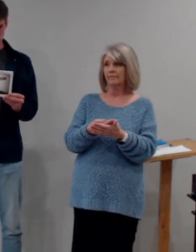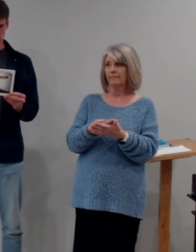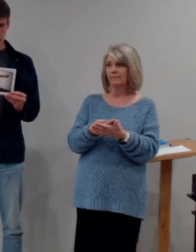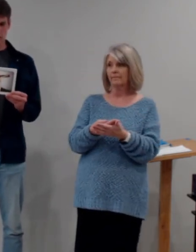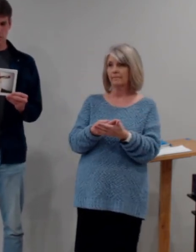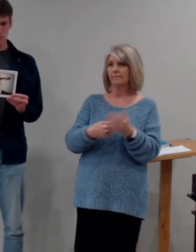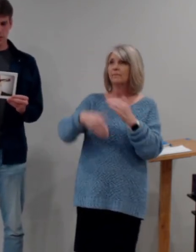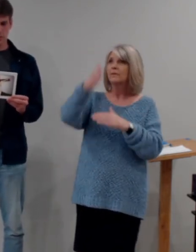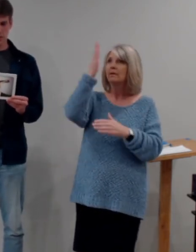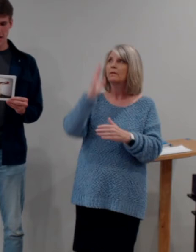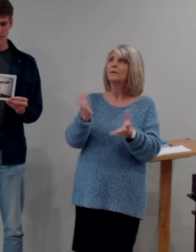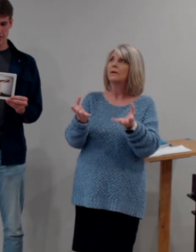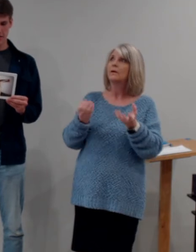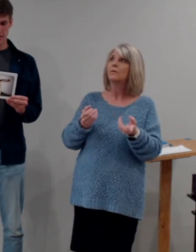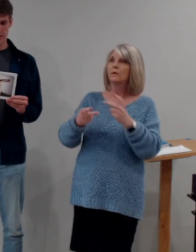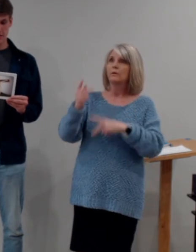God want people heaven.